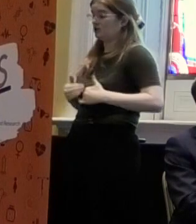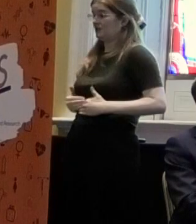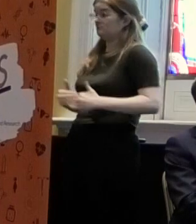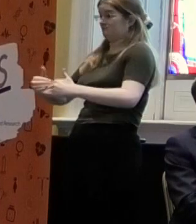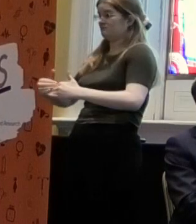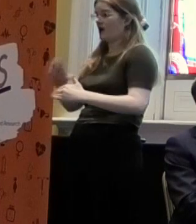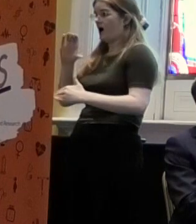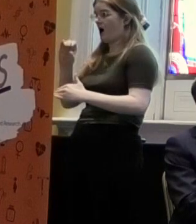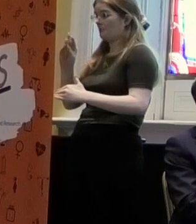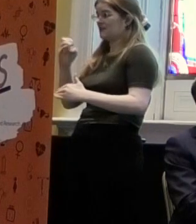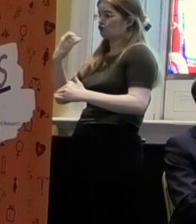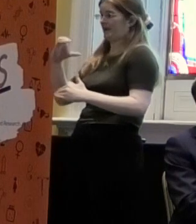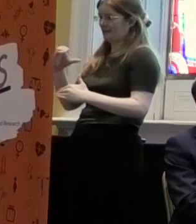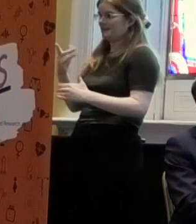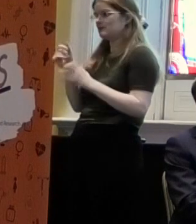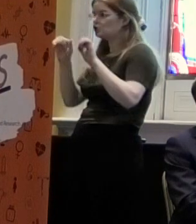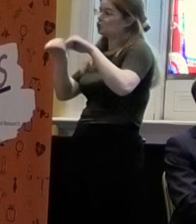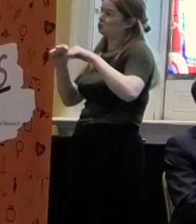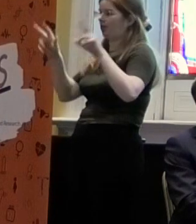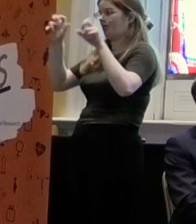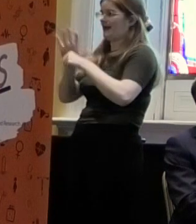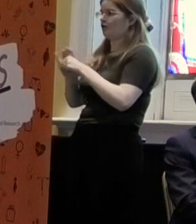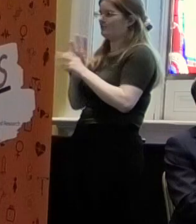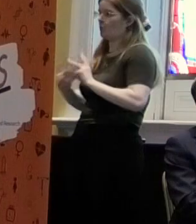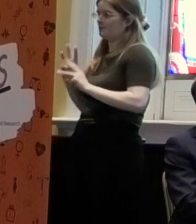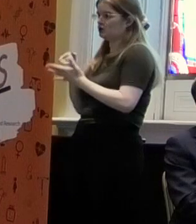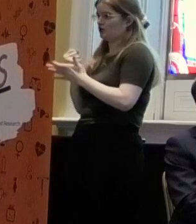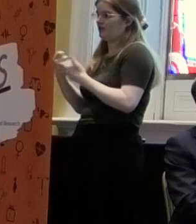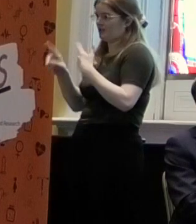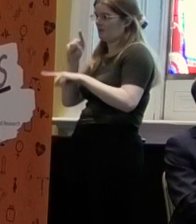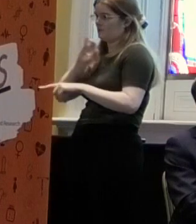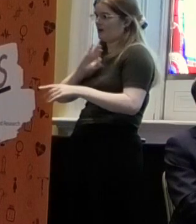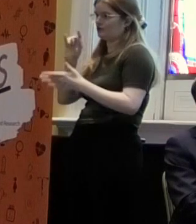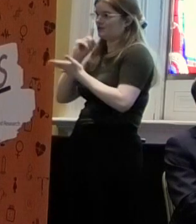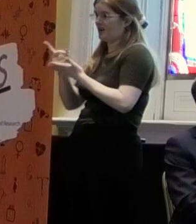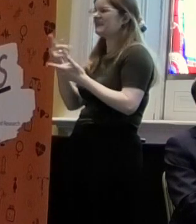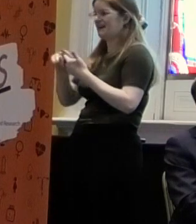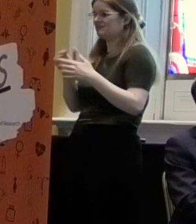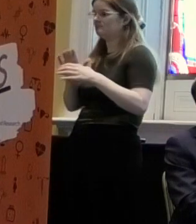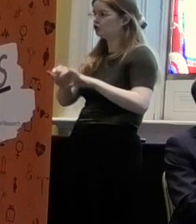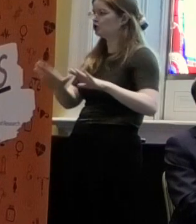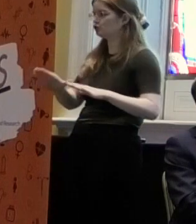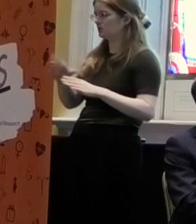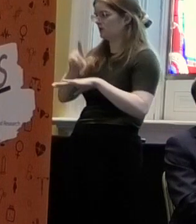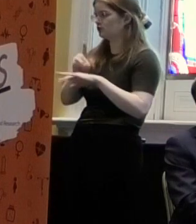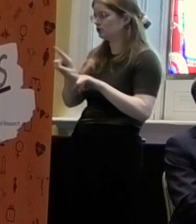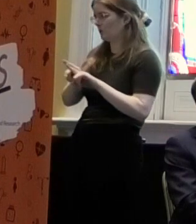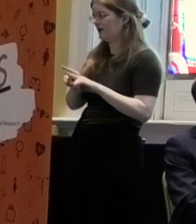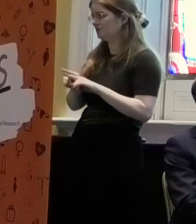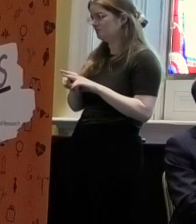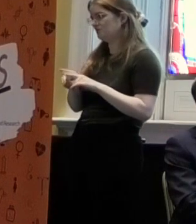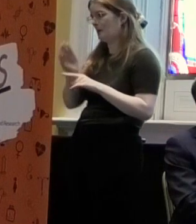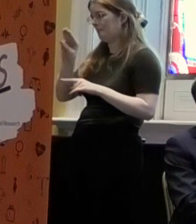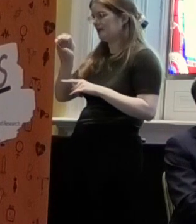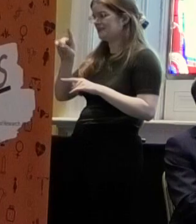particularly suitable specialty for these women. And pediatrics, but obstetrics particularly is seen as something it's sort of